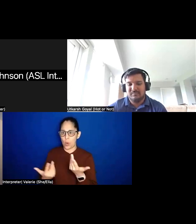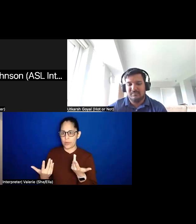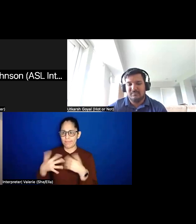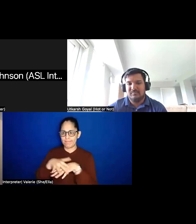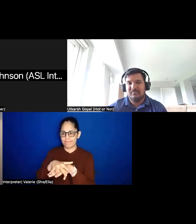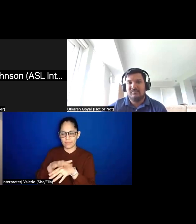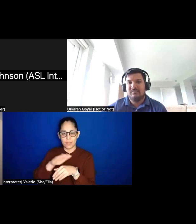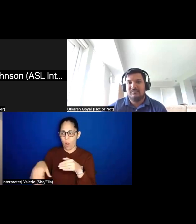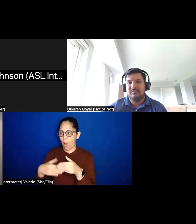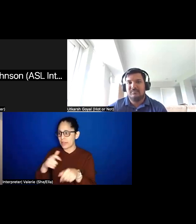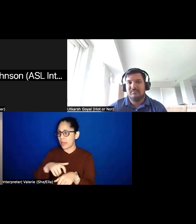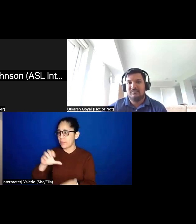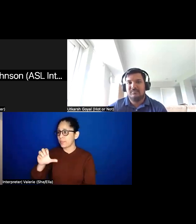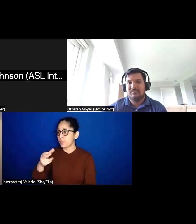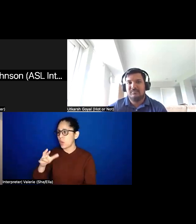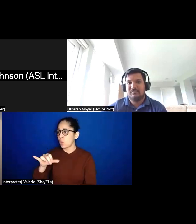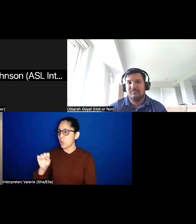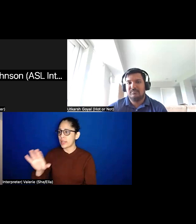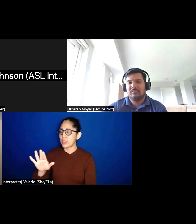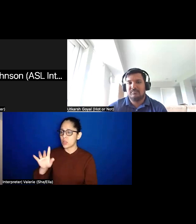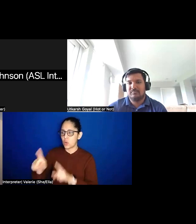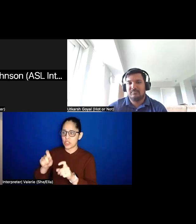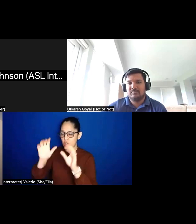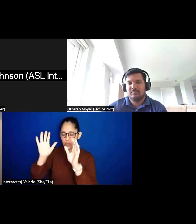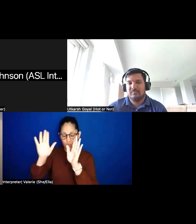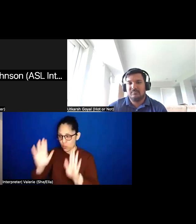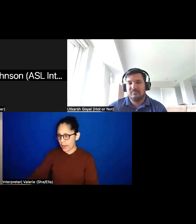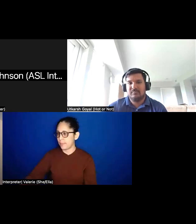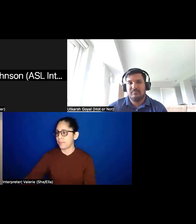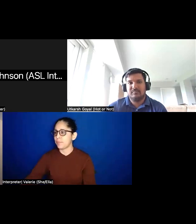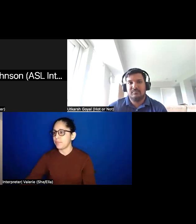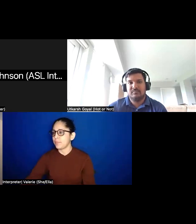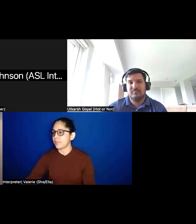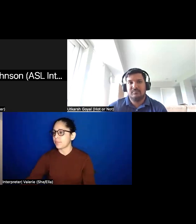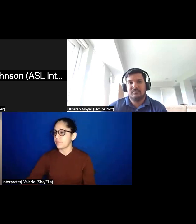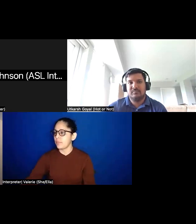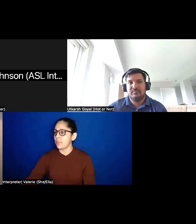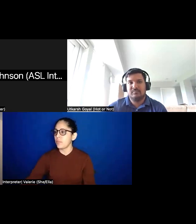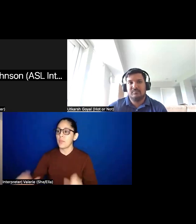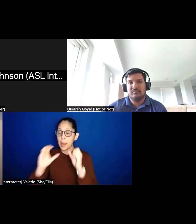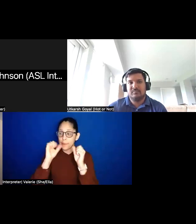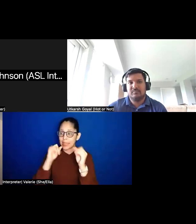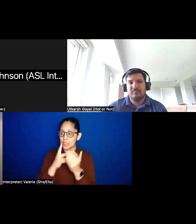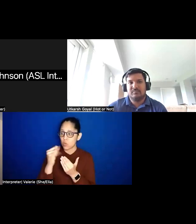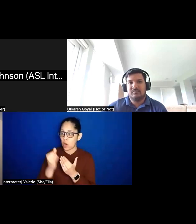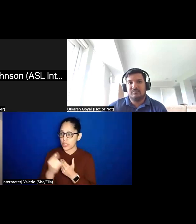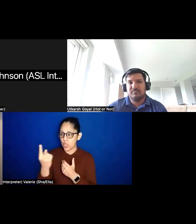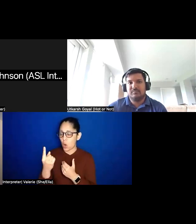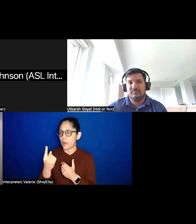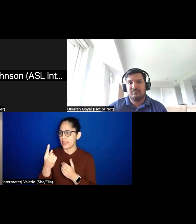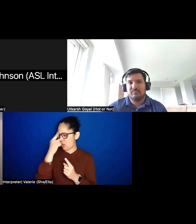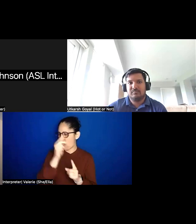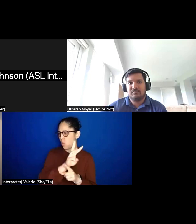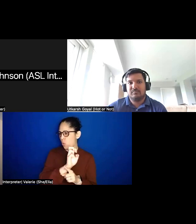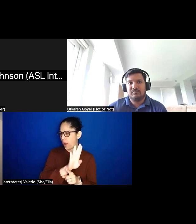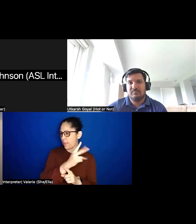right, so Chris's question is great here. Amazing projects. He's always been interested or found Web3 fascinating, but it seems so hard to